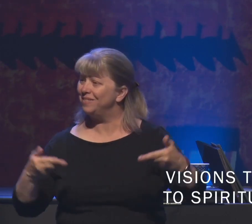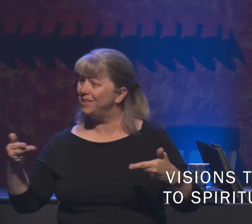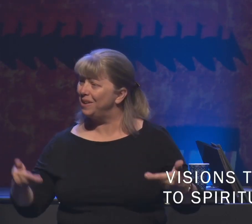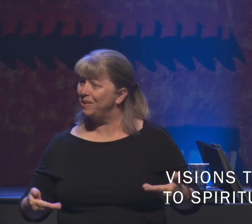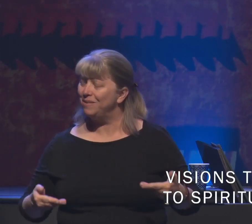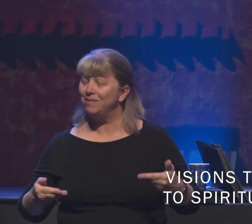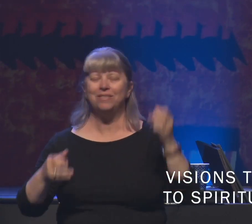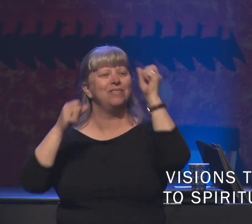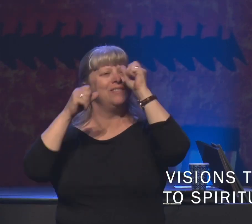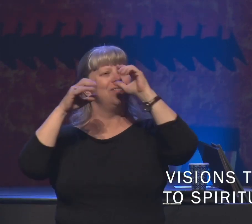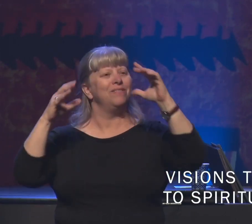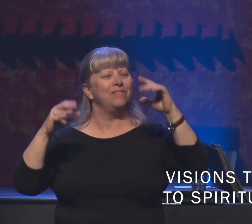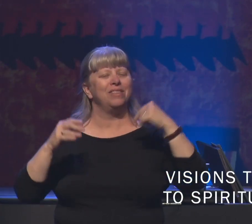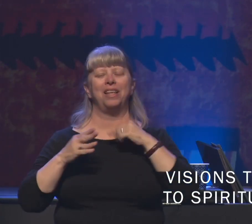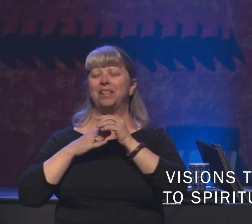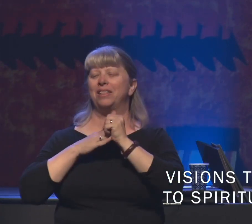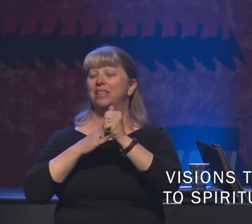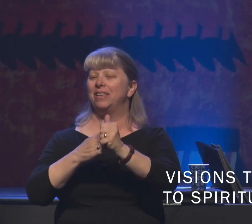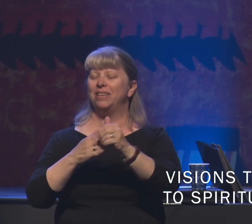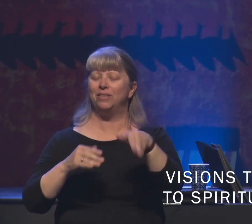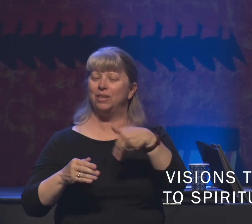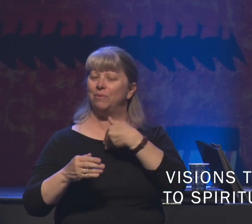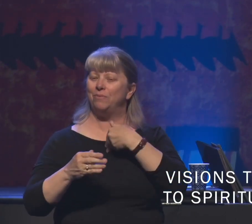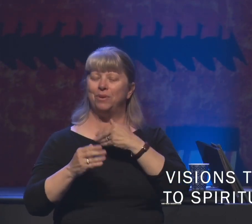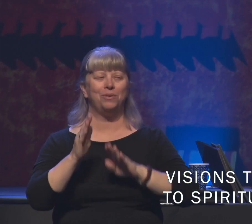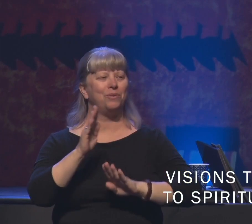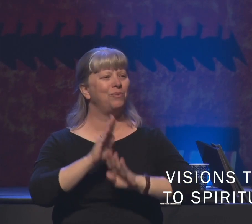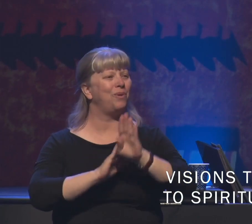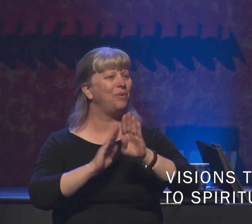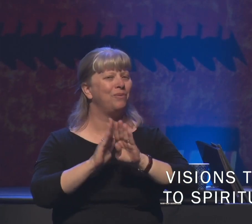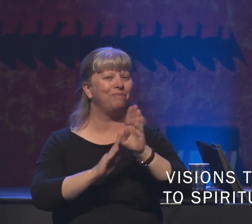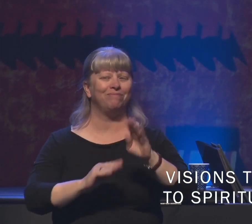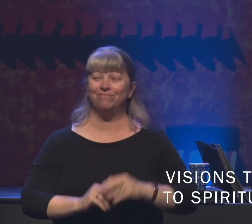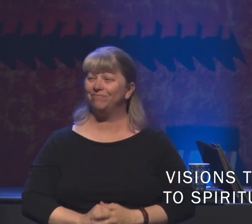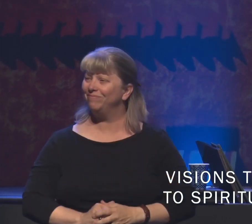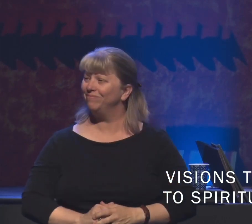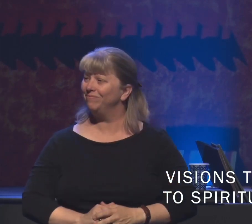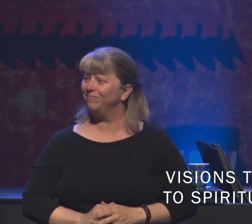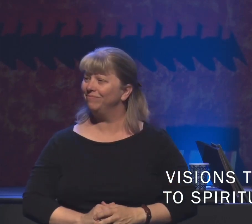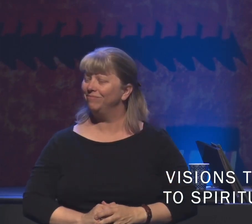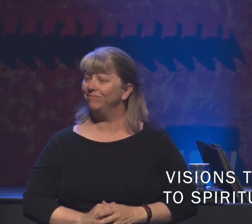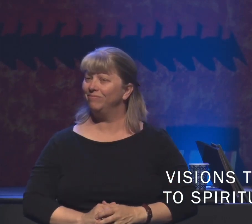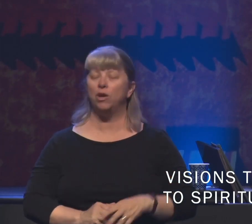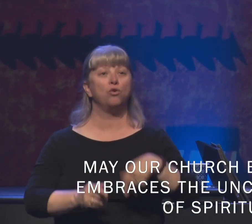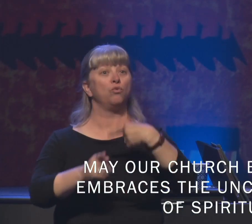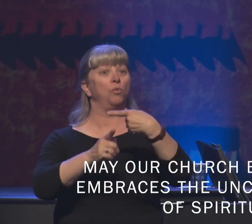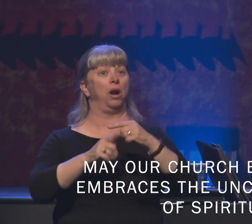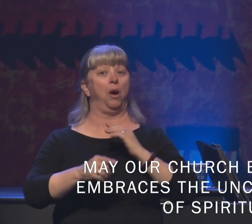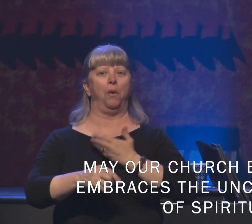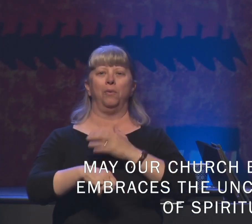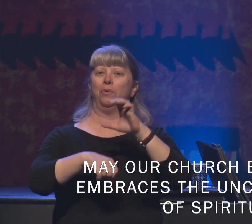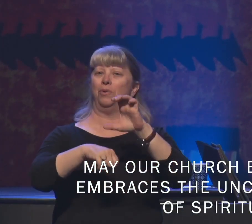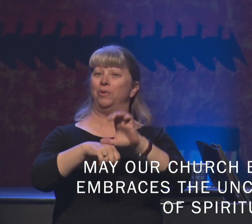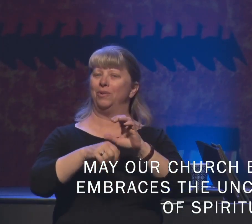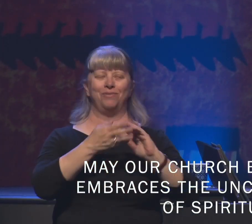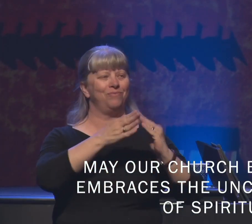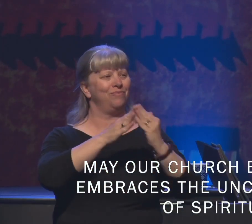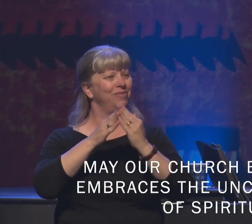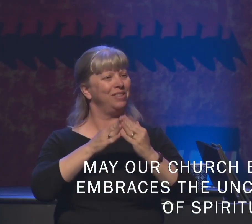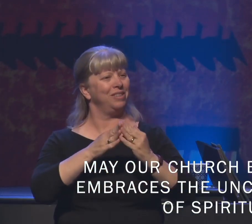Visions that lead us to spiritual growth. may Crossroads, may our church be a community